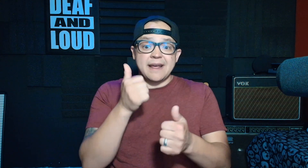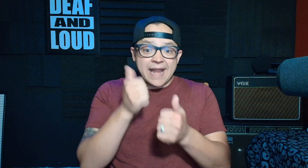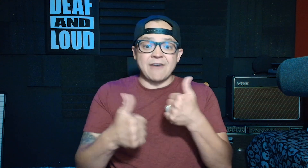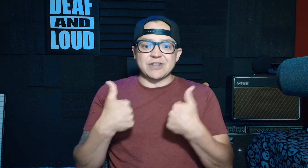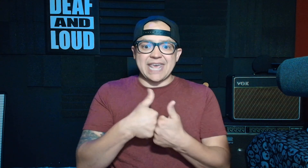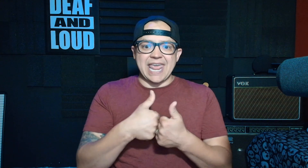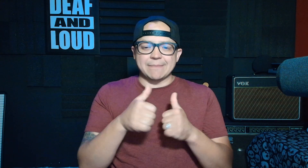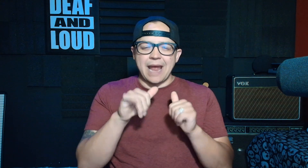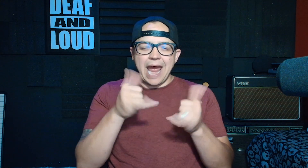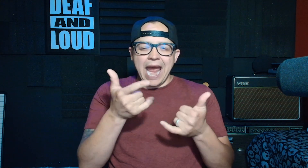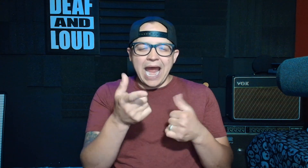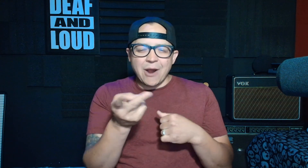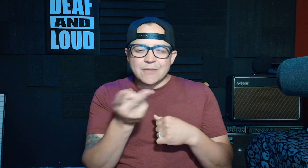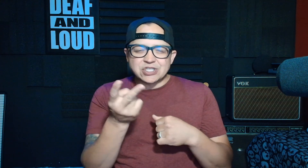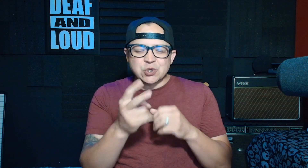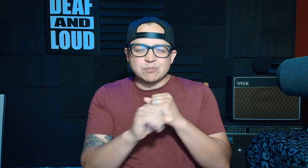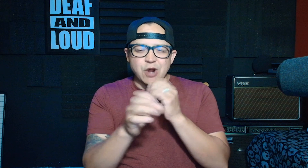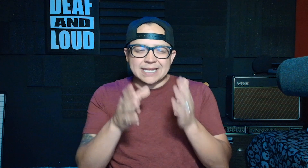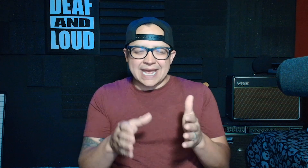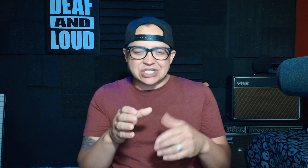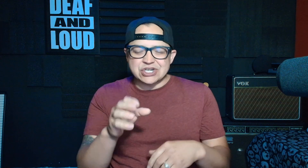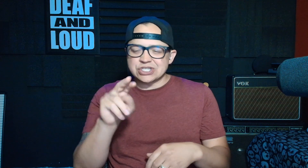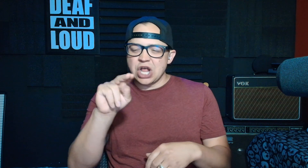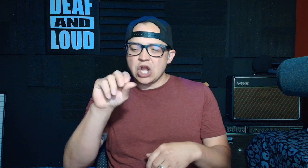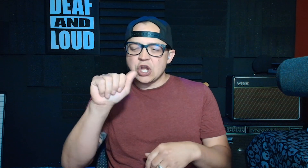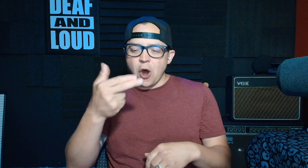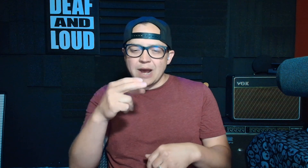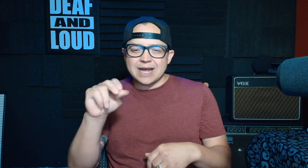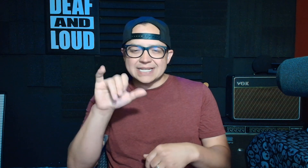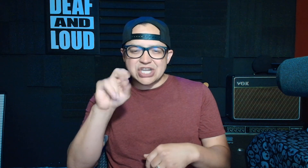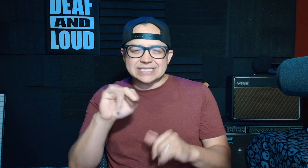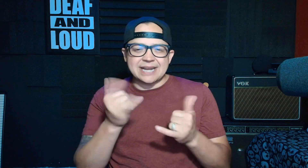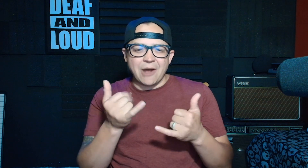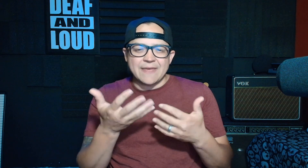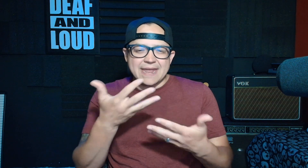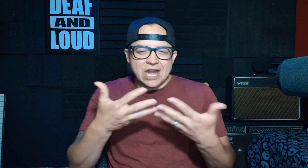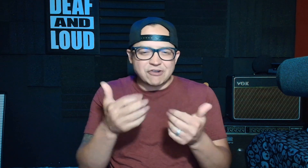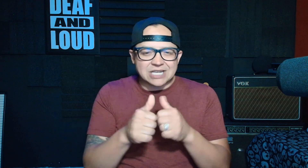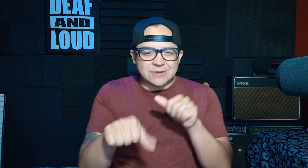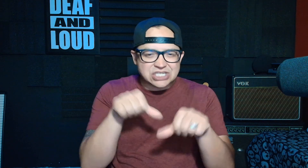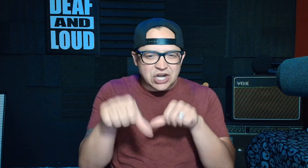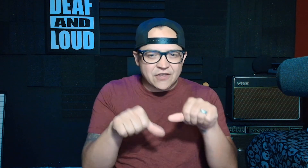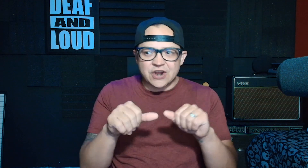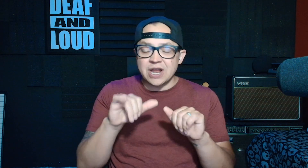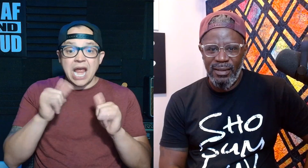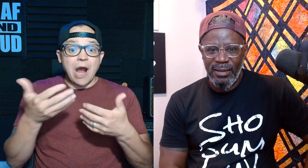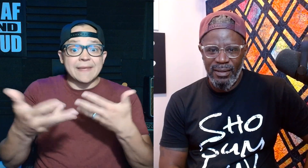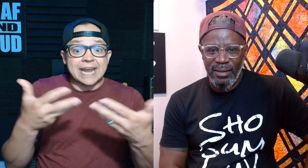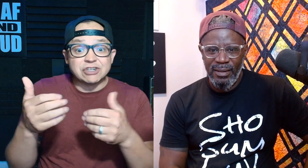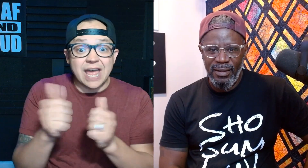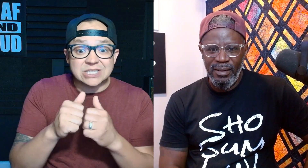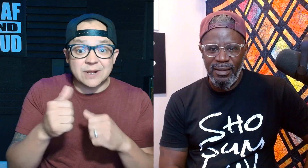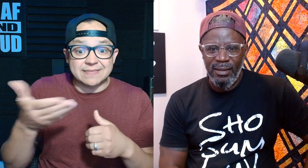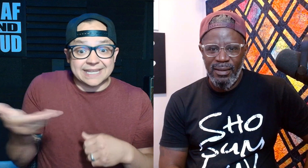improvement in every game. How the two broadcasters, Noah and Jason, how they interact with each other, how